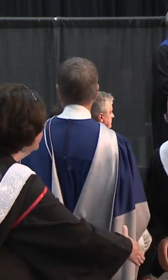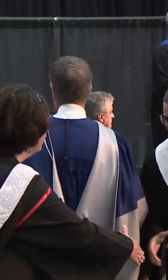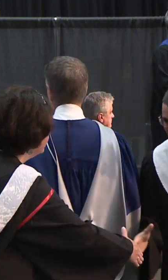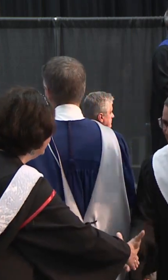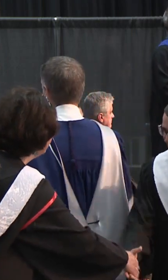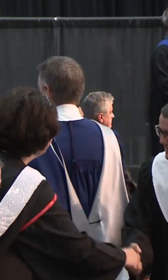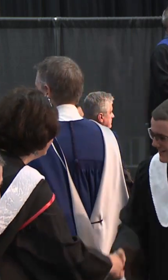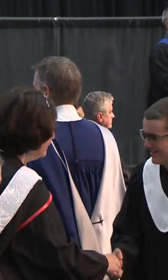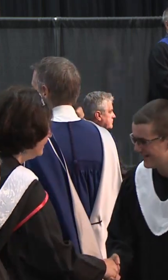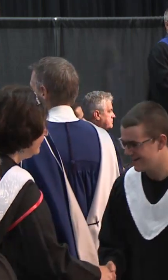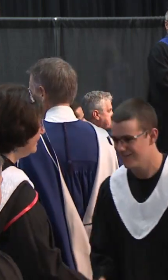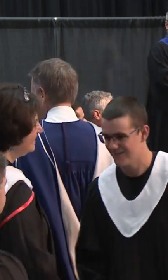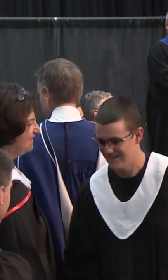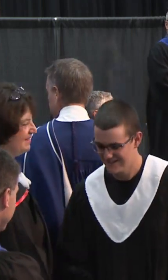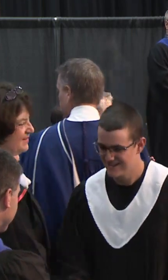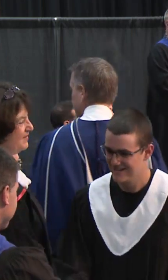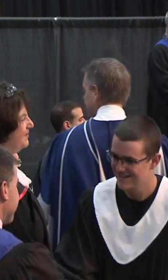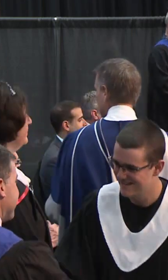Jesse Frail.